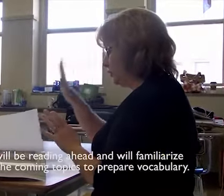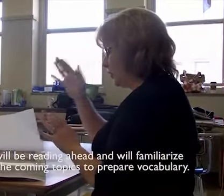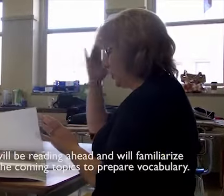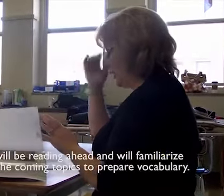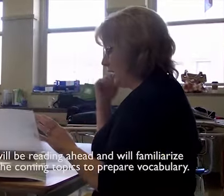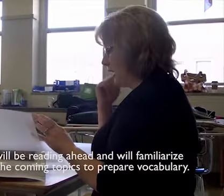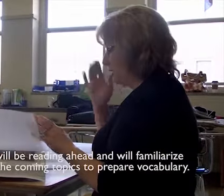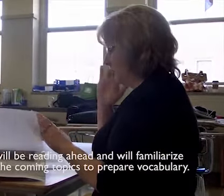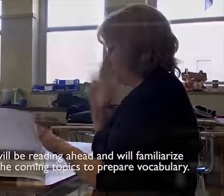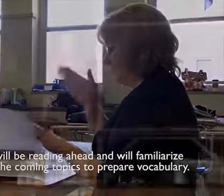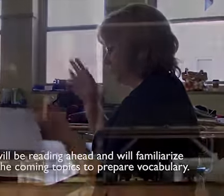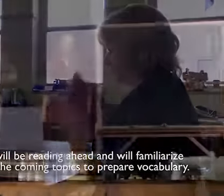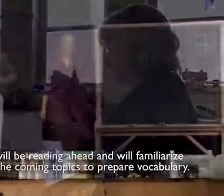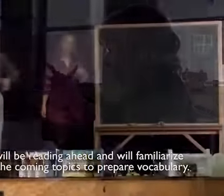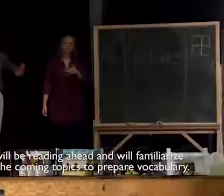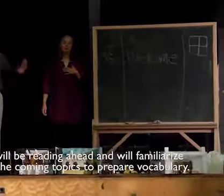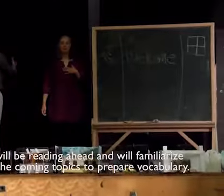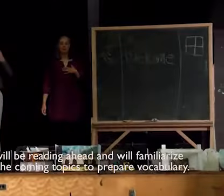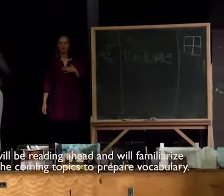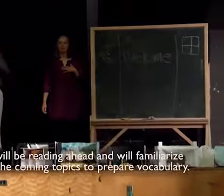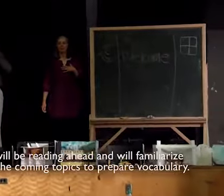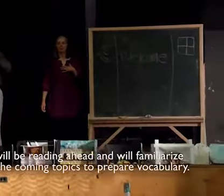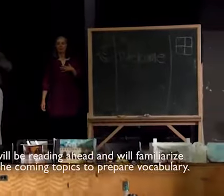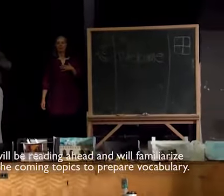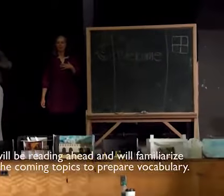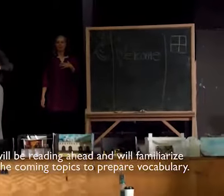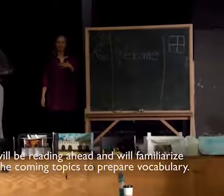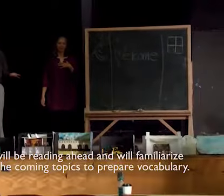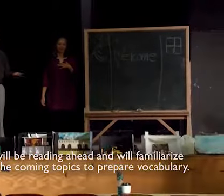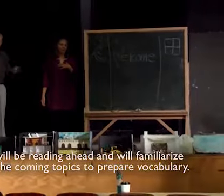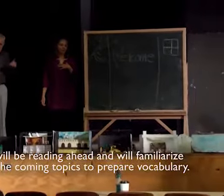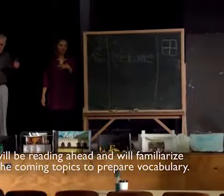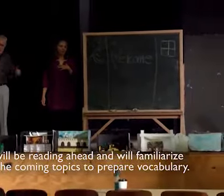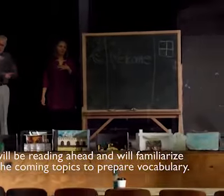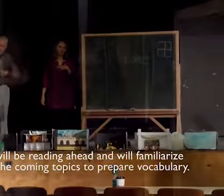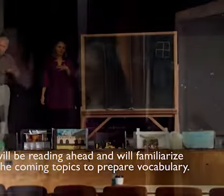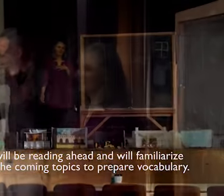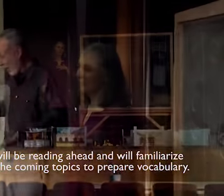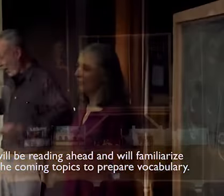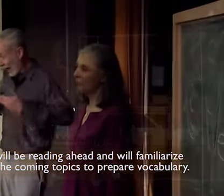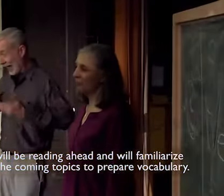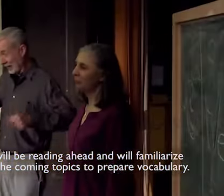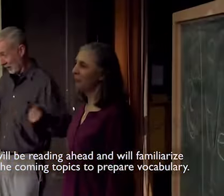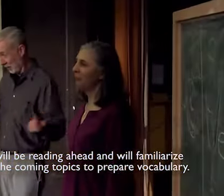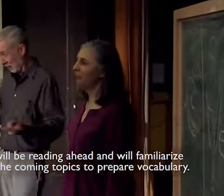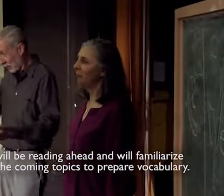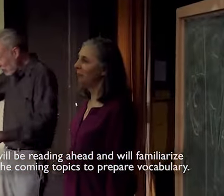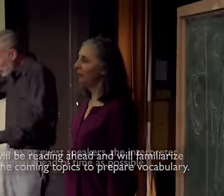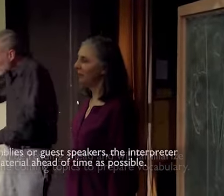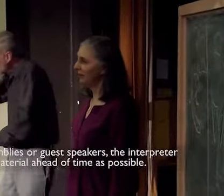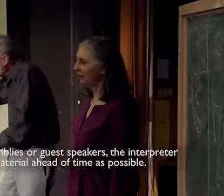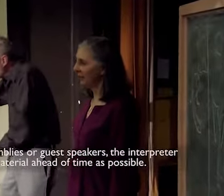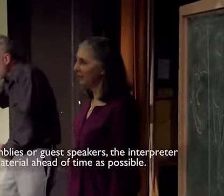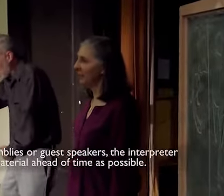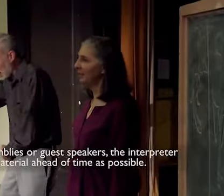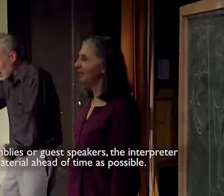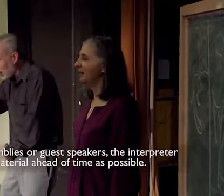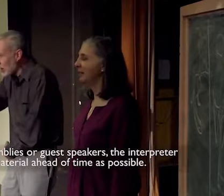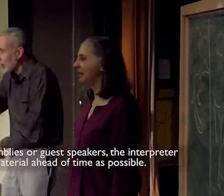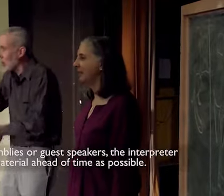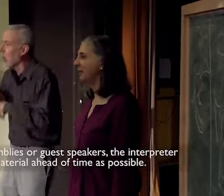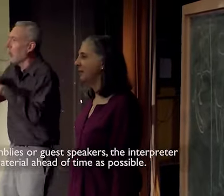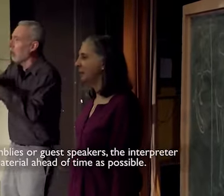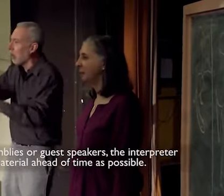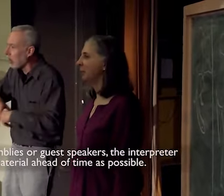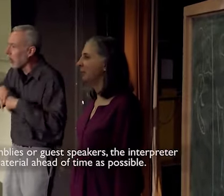will be reading ahead and will familiarize themselves with the coming topics to prepare vocabulary. If there are